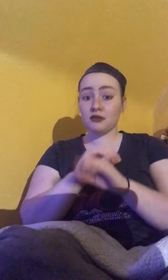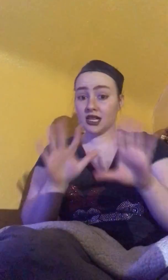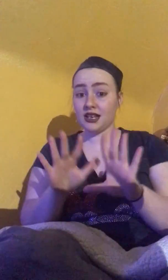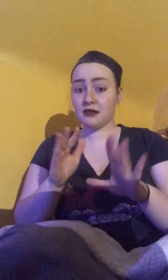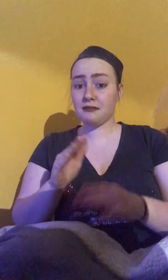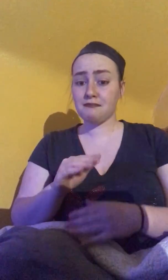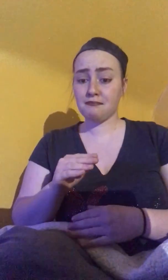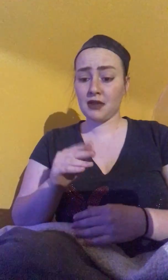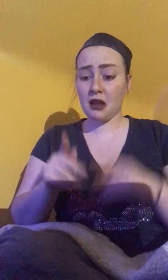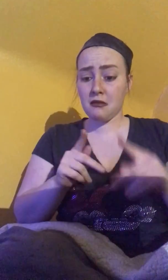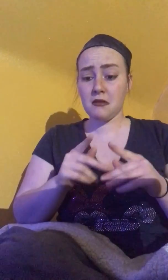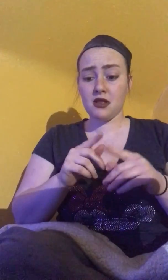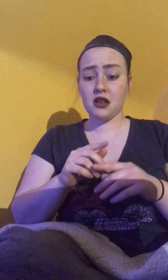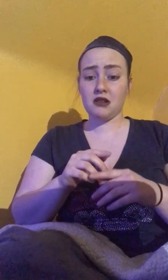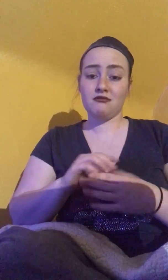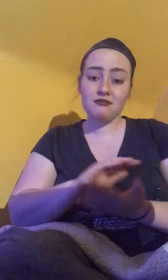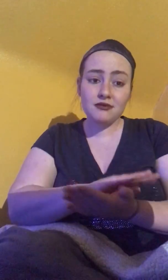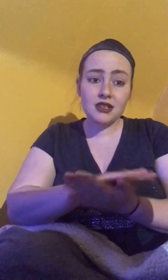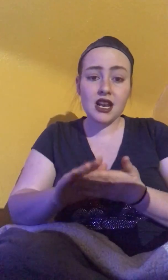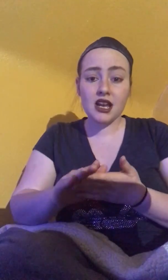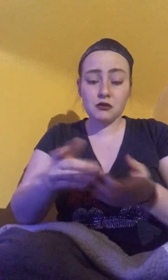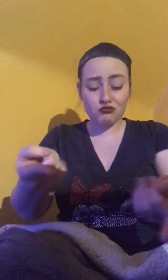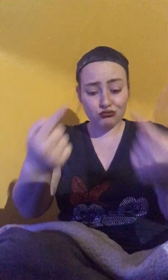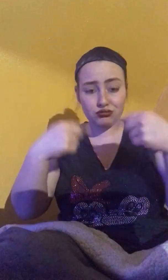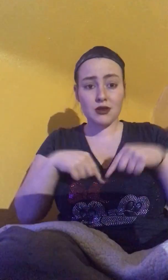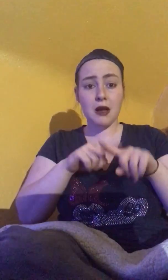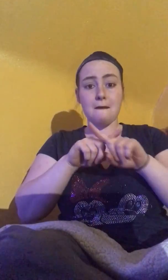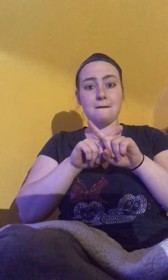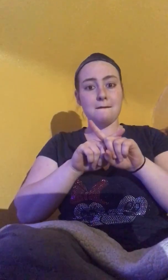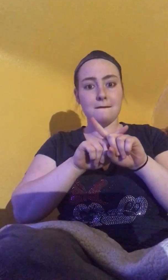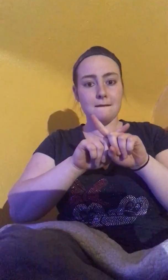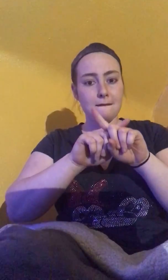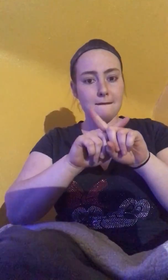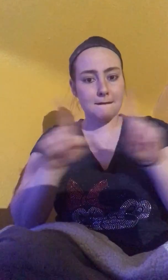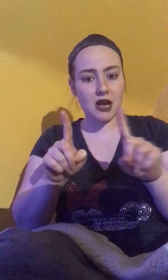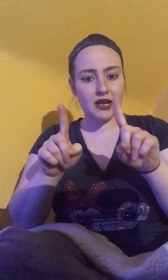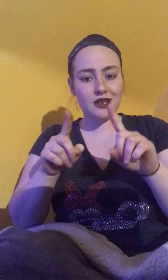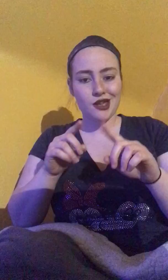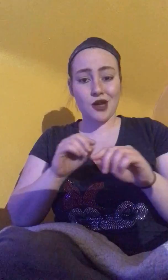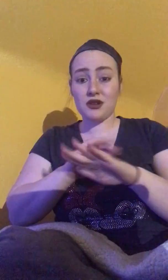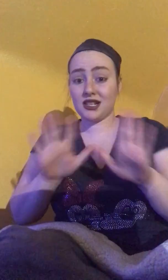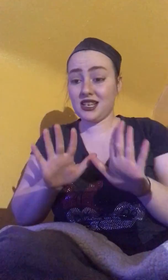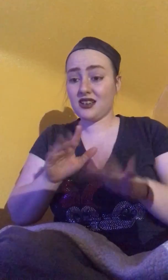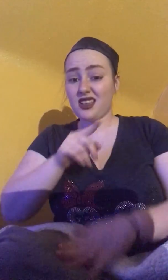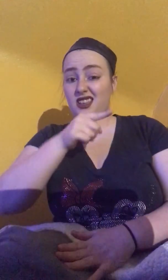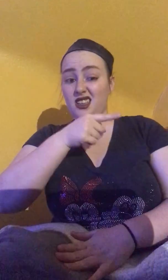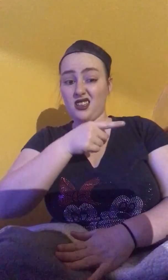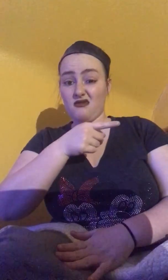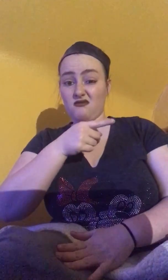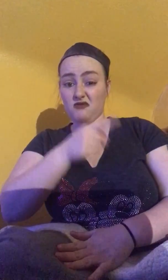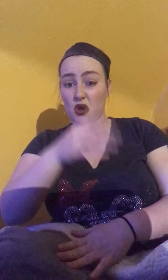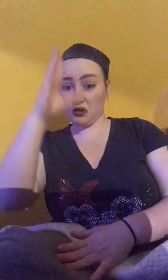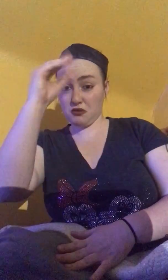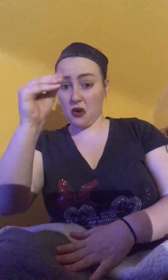friendly when you're first coming into the program, but it was very clear that they were preying on her because she was a brand